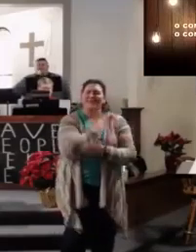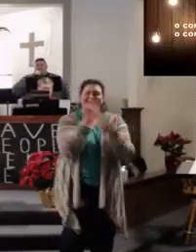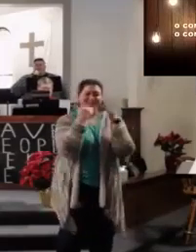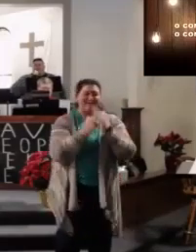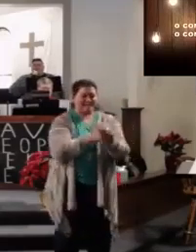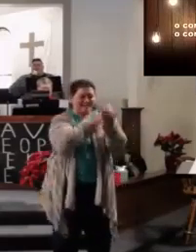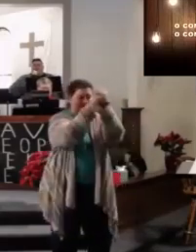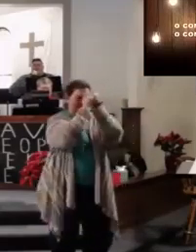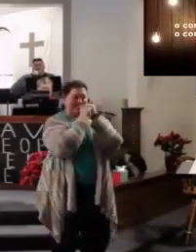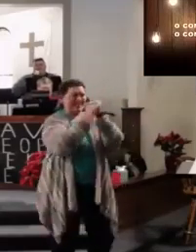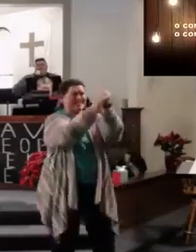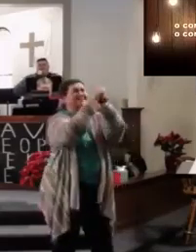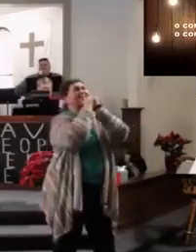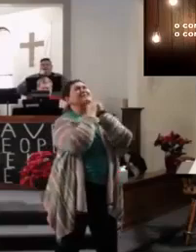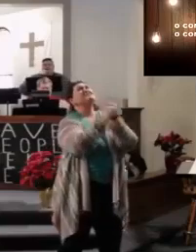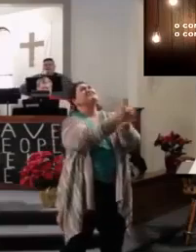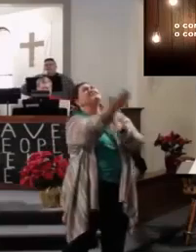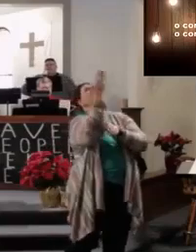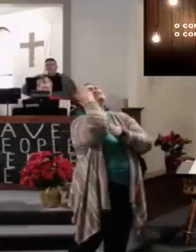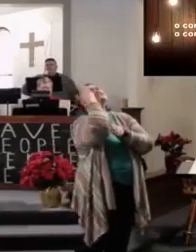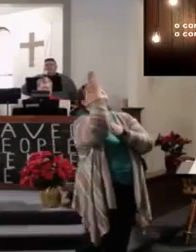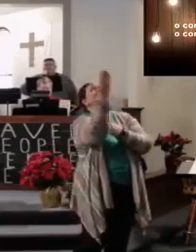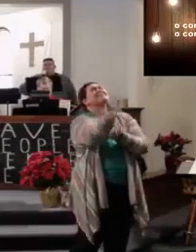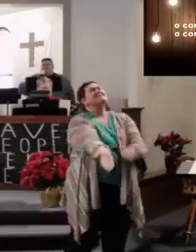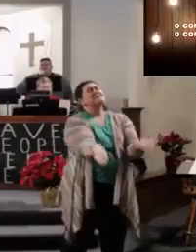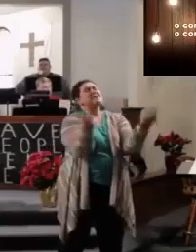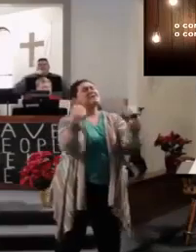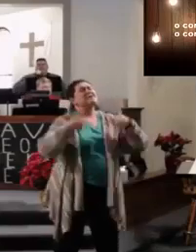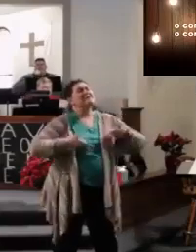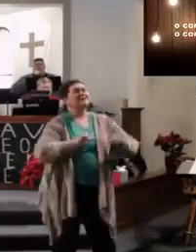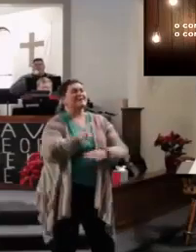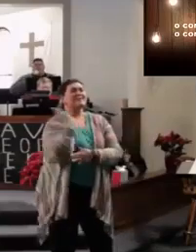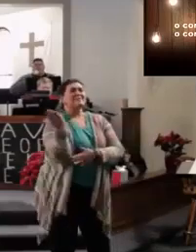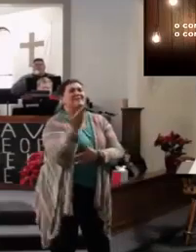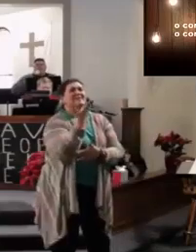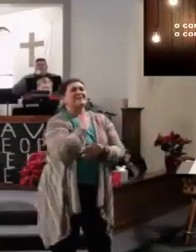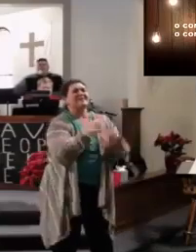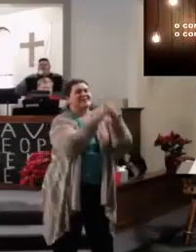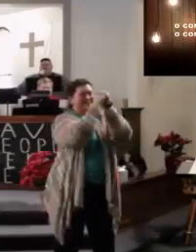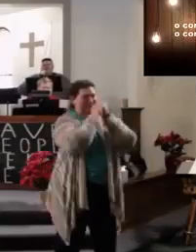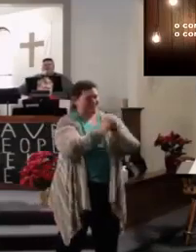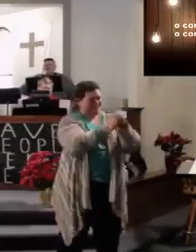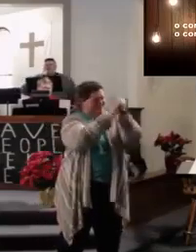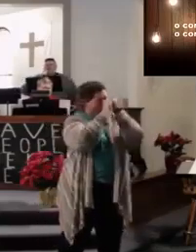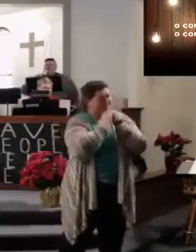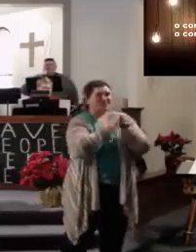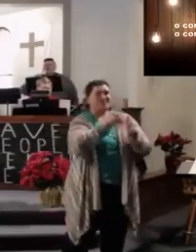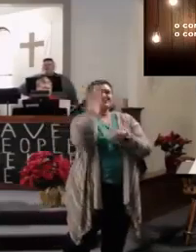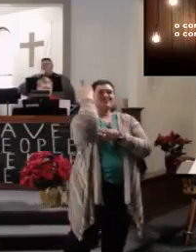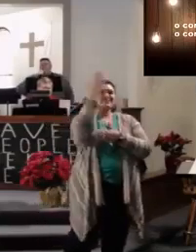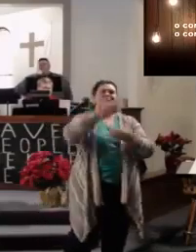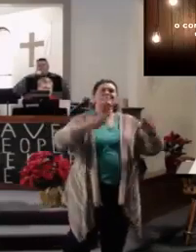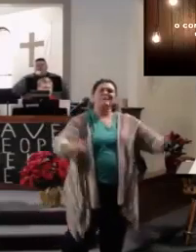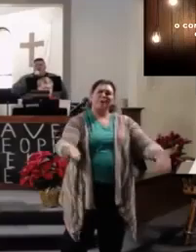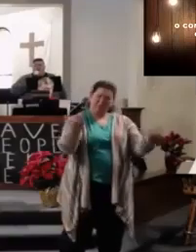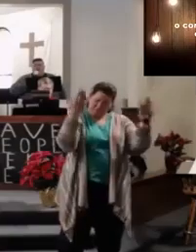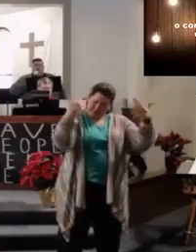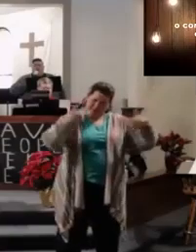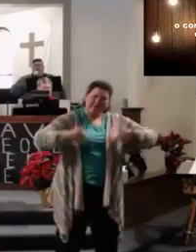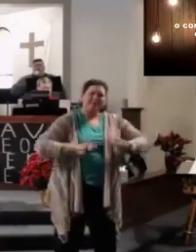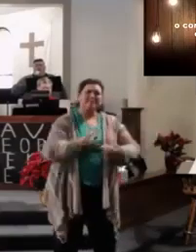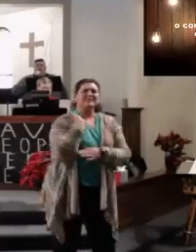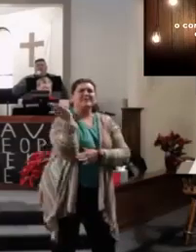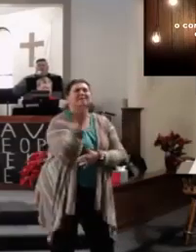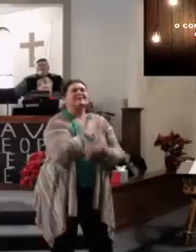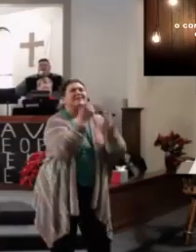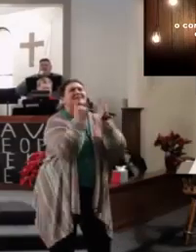Oh, come, let adore him. Oh, come, let us adore him. Oh,